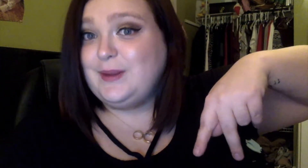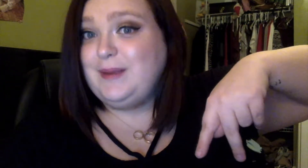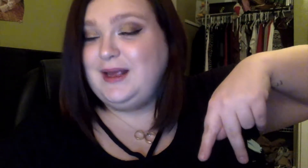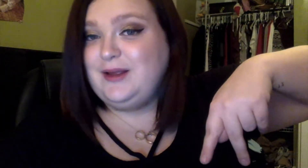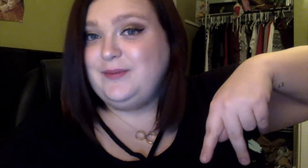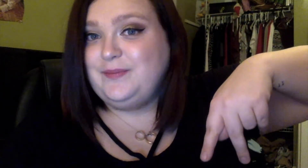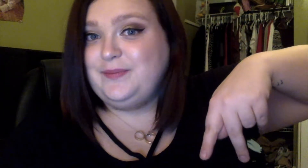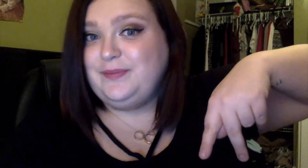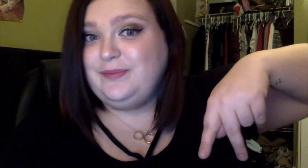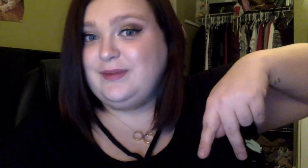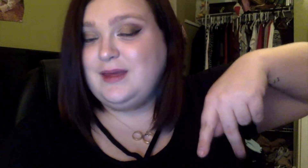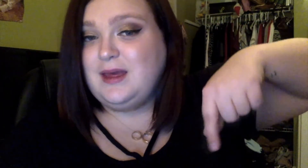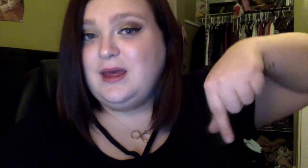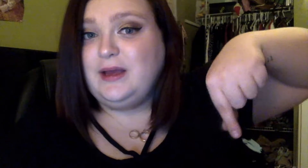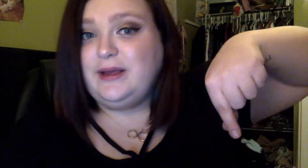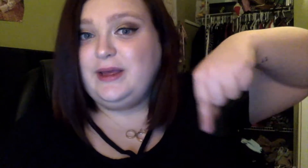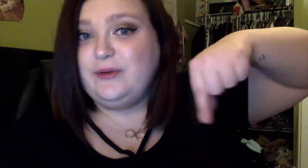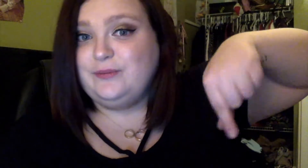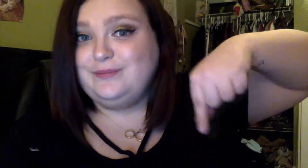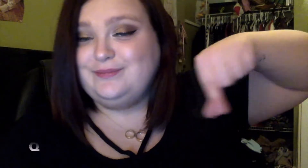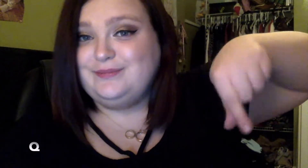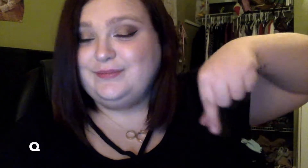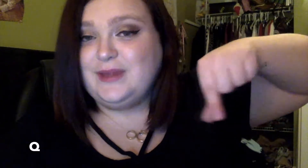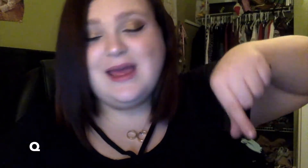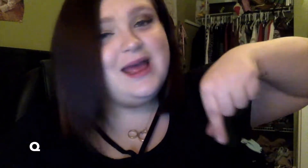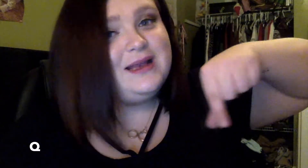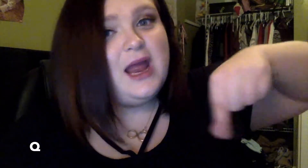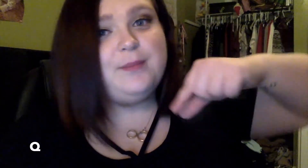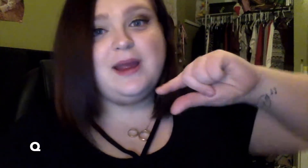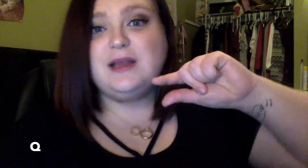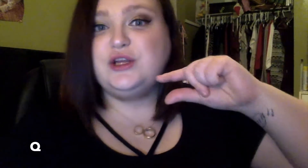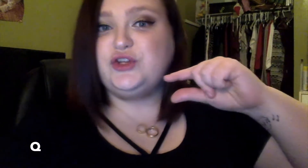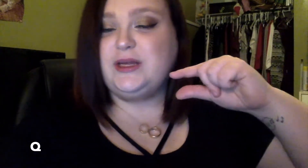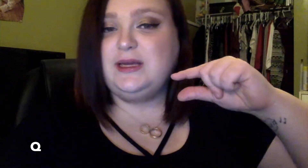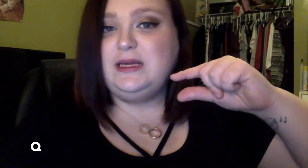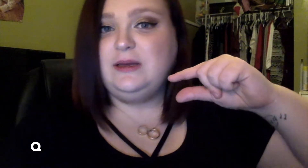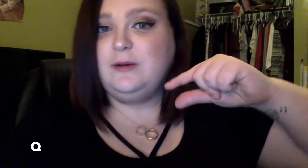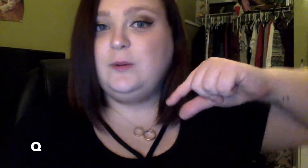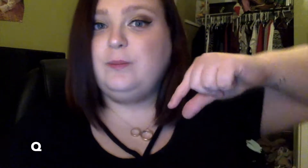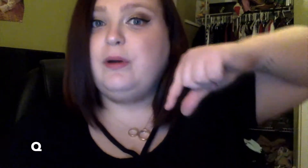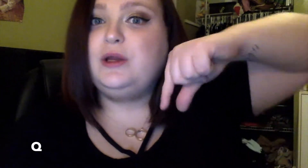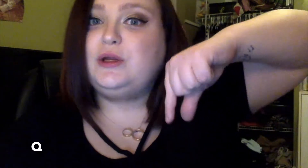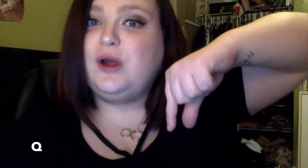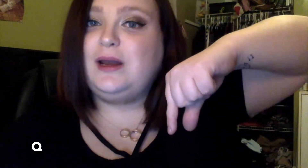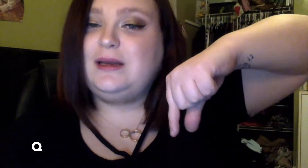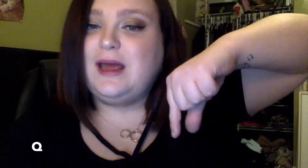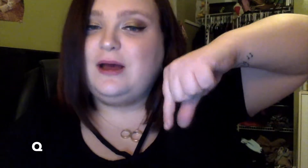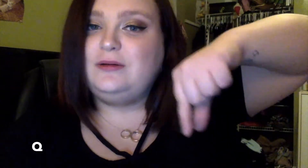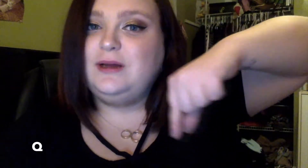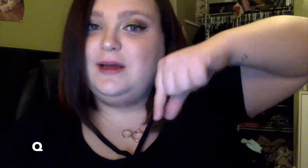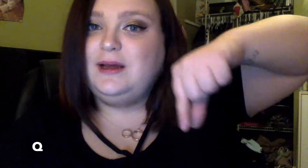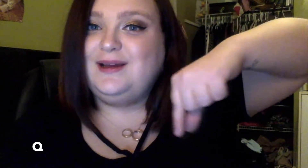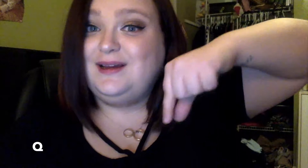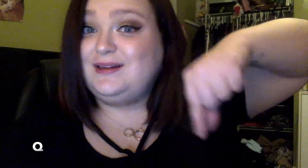P. Q. Same thing at the G, but you turn it down and it's